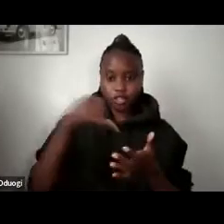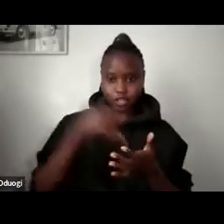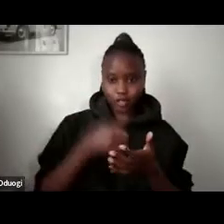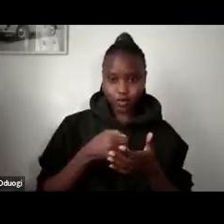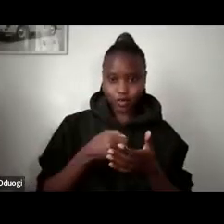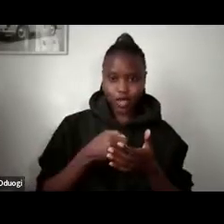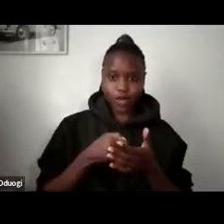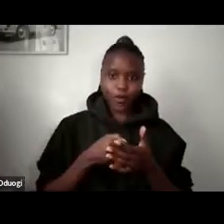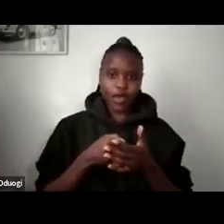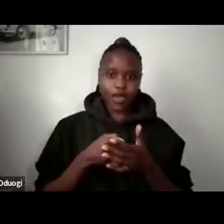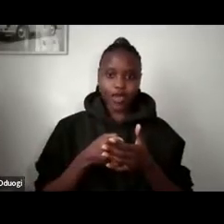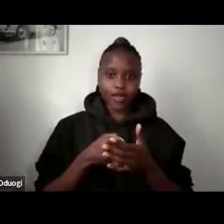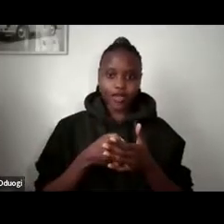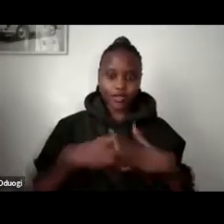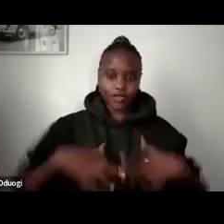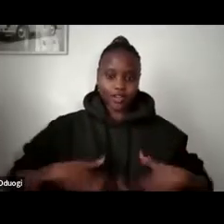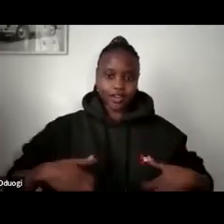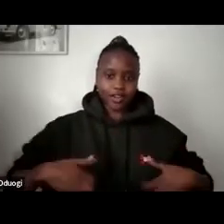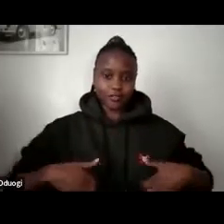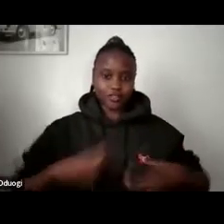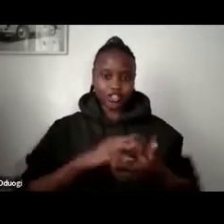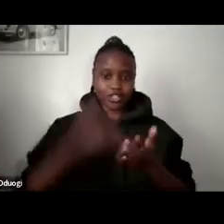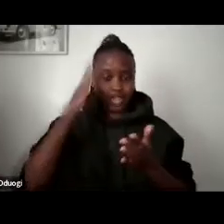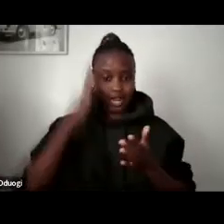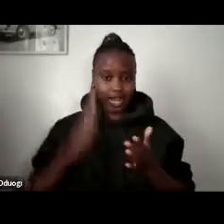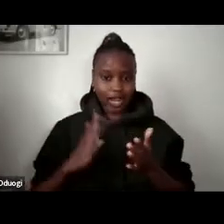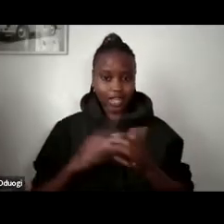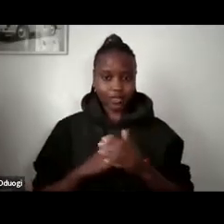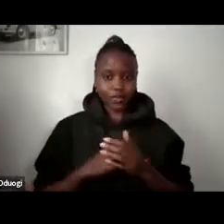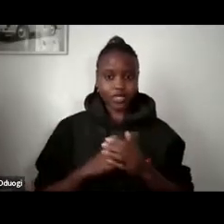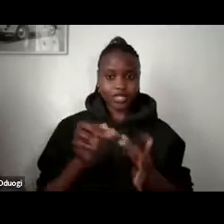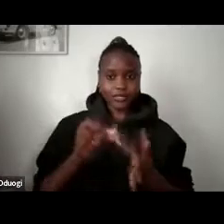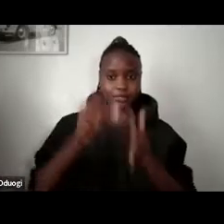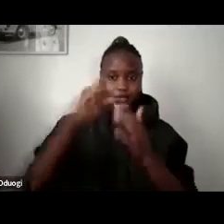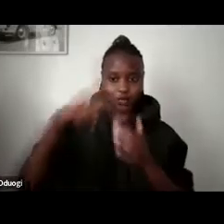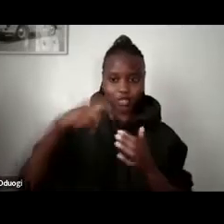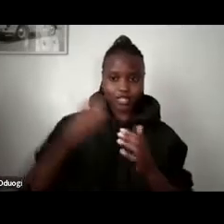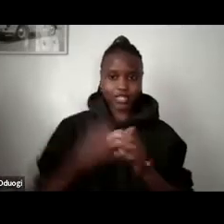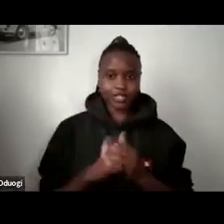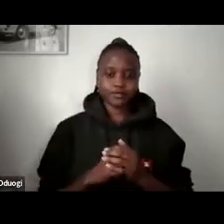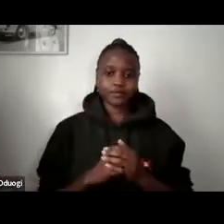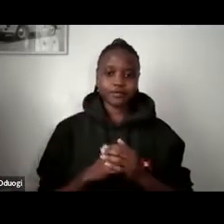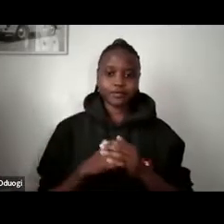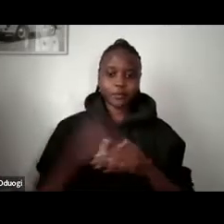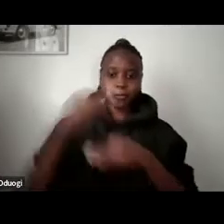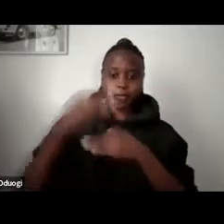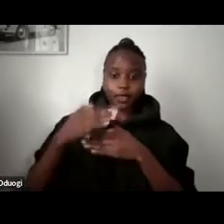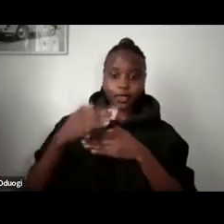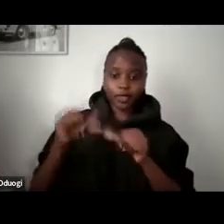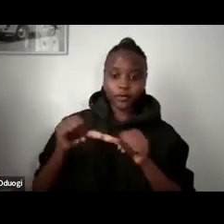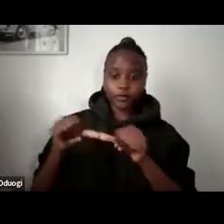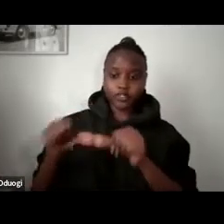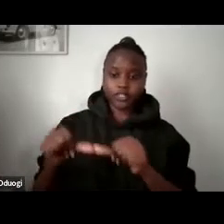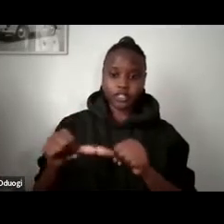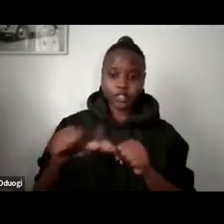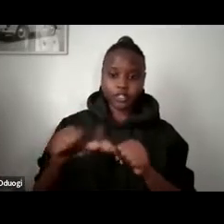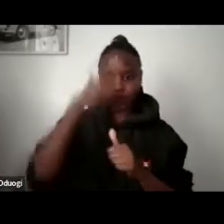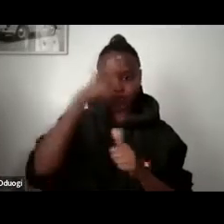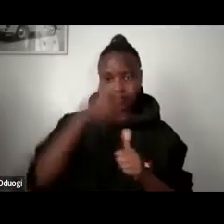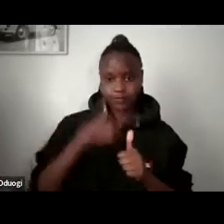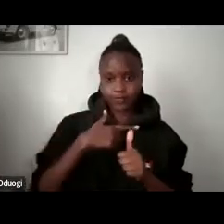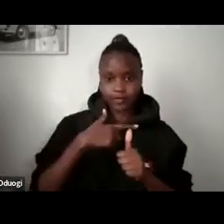learners who have special needs. We will also now proceed to the visually impaired special